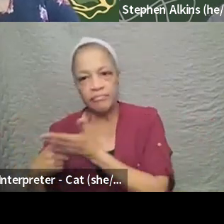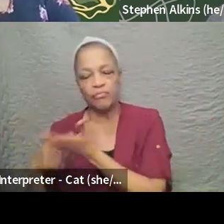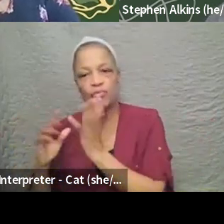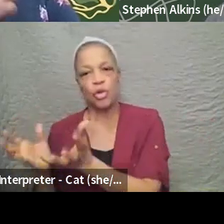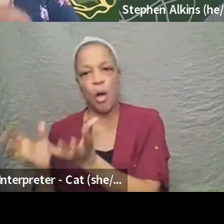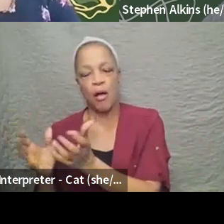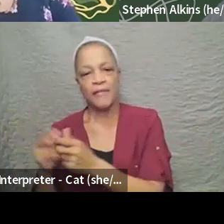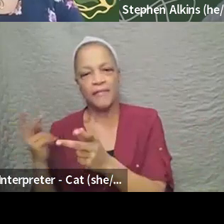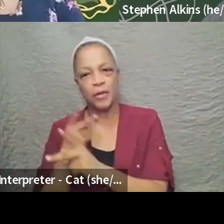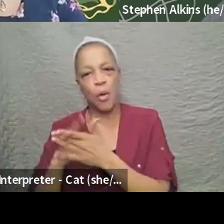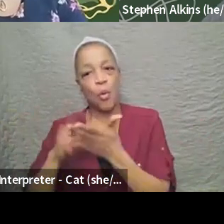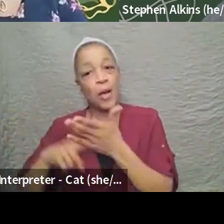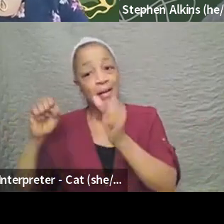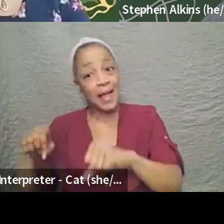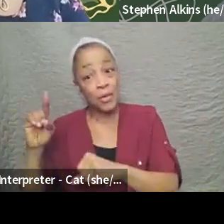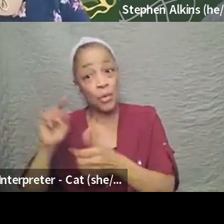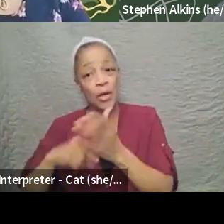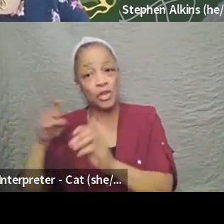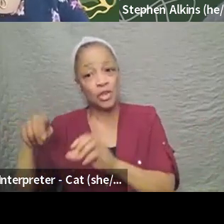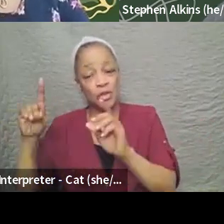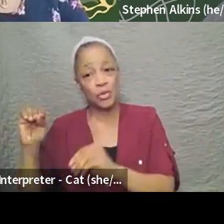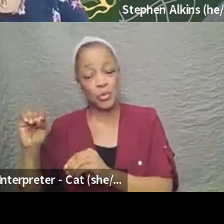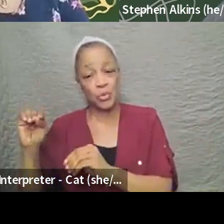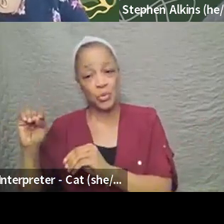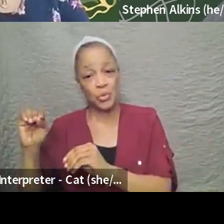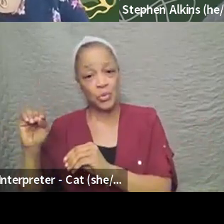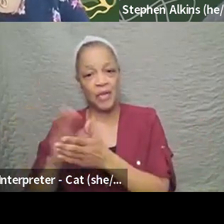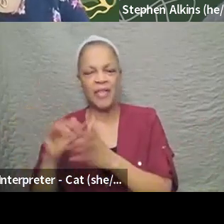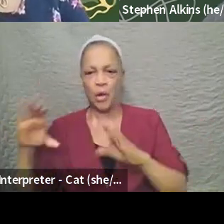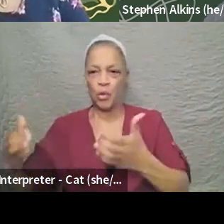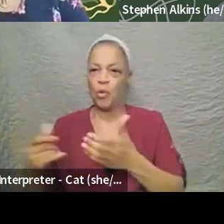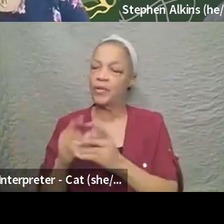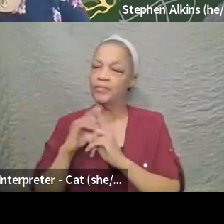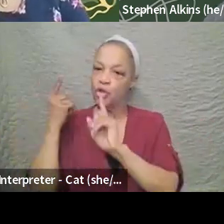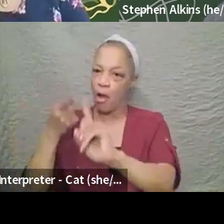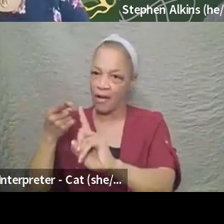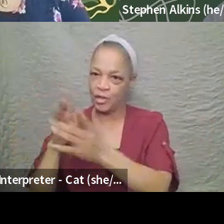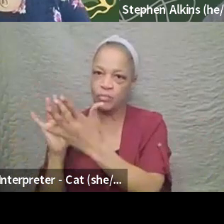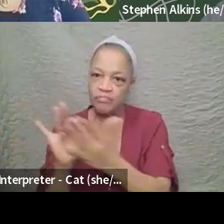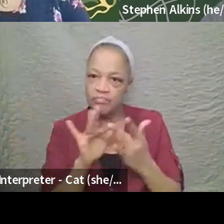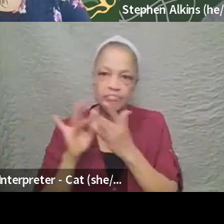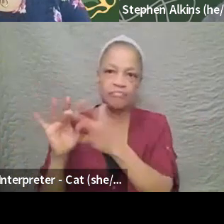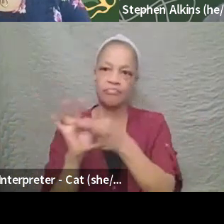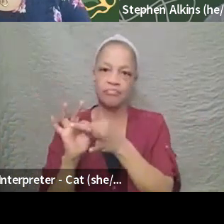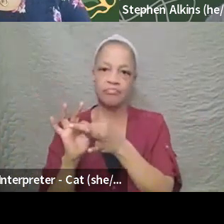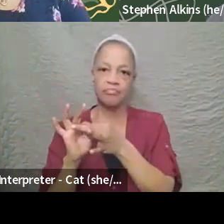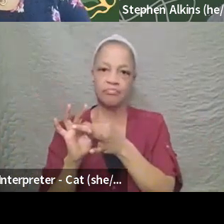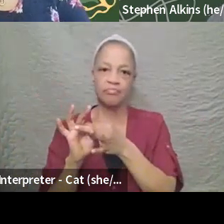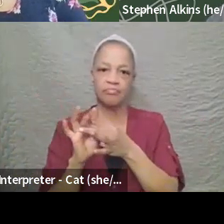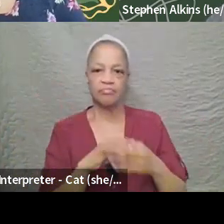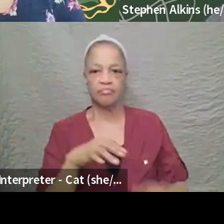what can and should they be doing. They definitely would be a group that we would be targeting. And just to